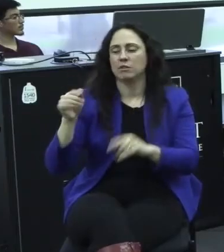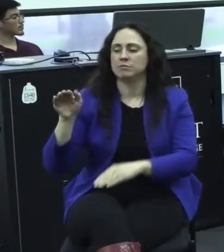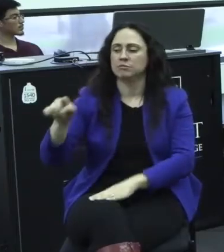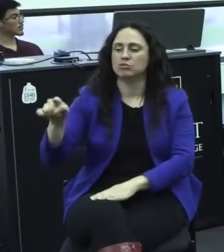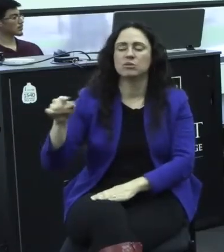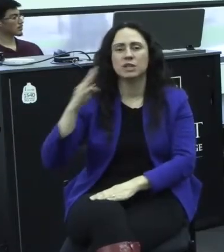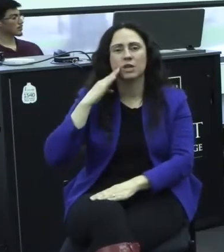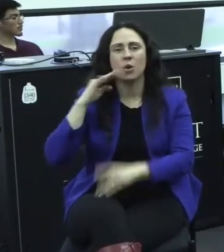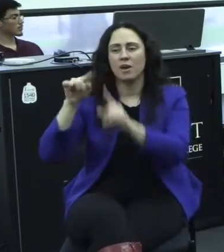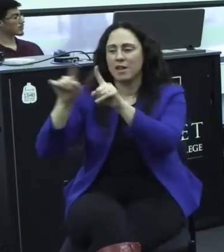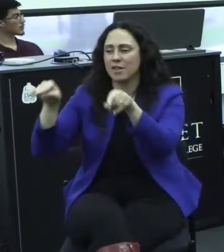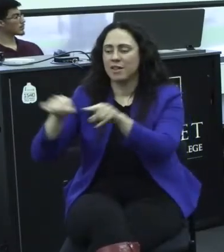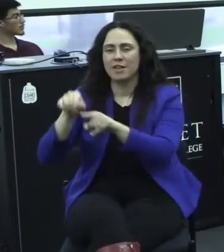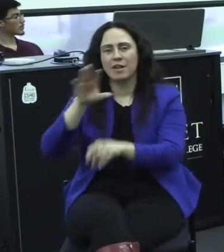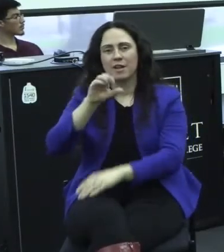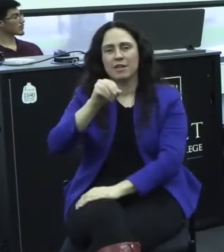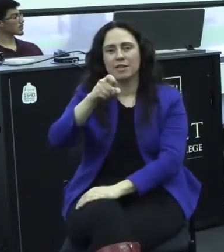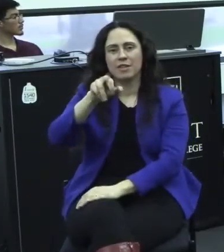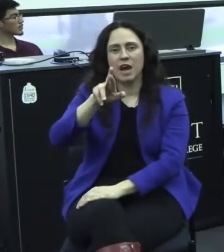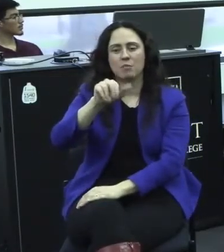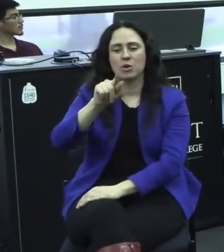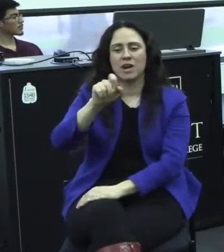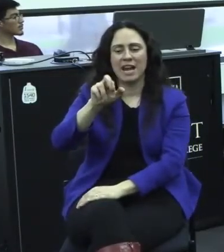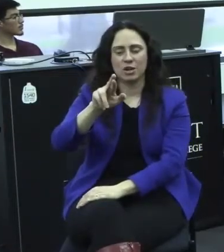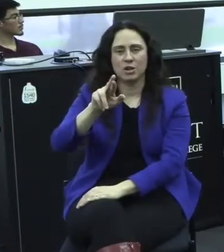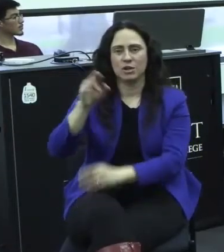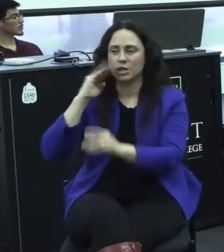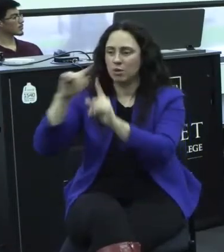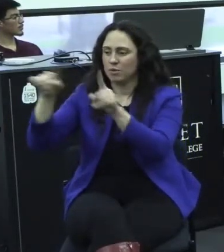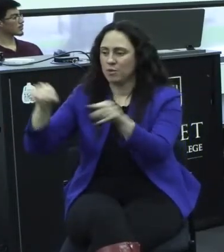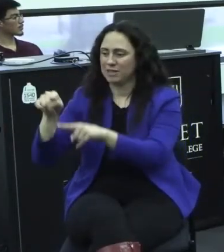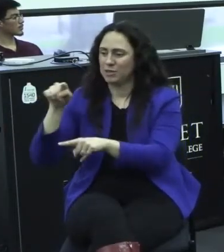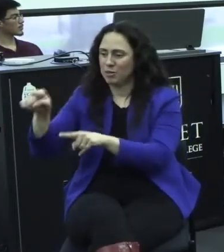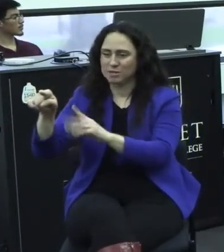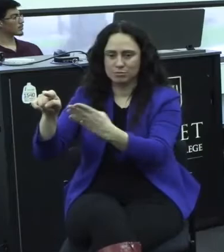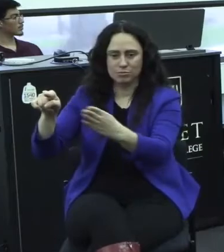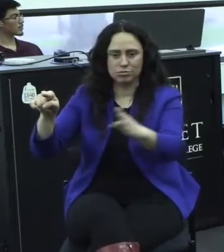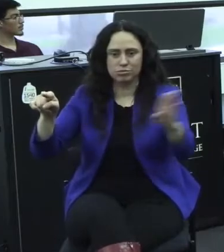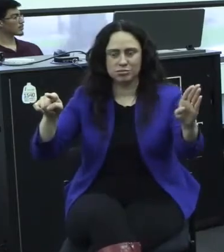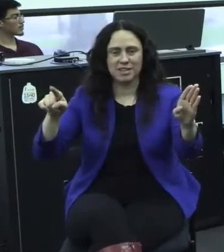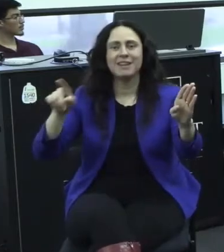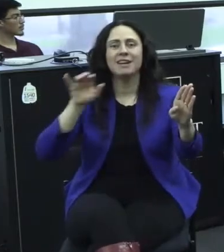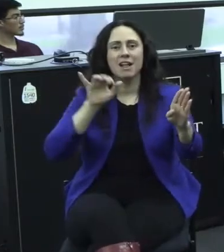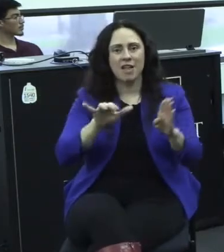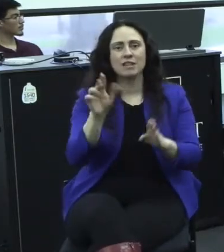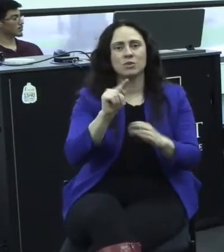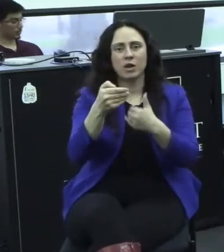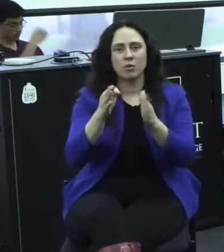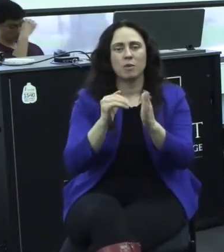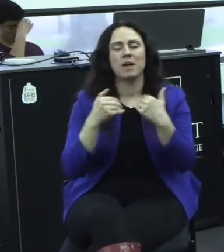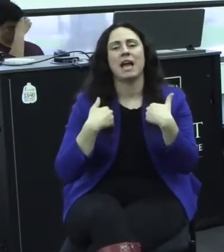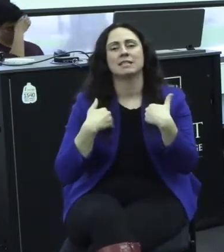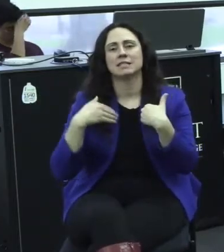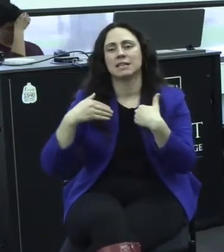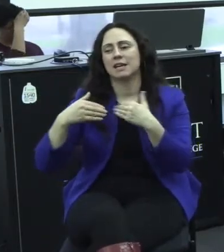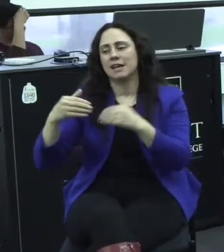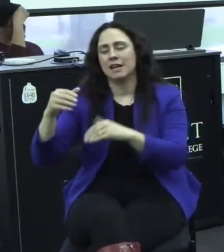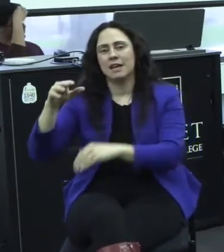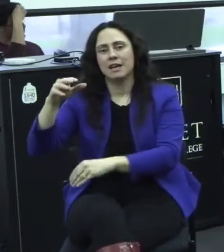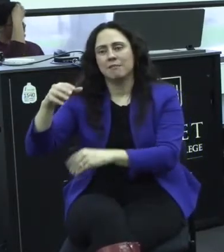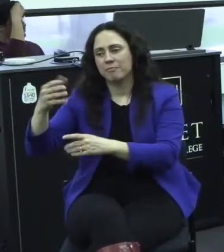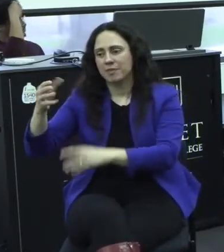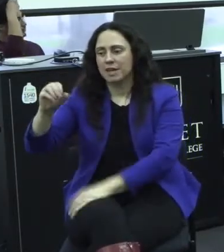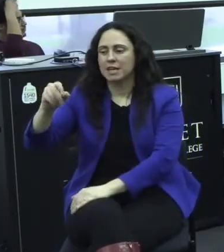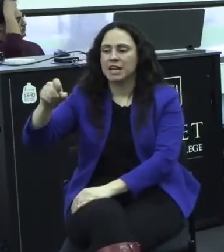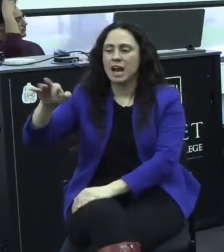about operators at the main entrance, but this is a toilet room that that has an operator as well. And that may